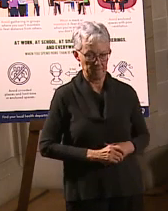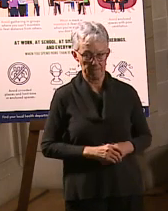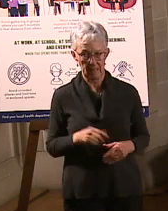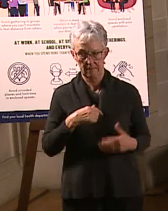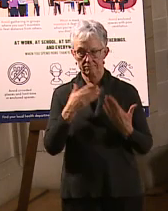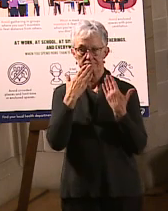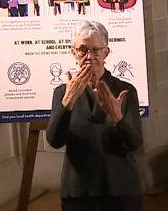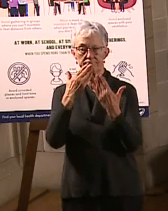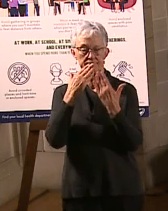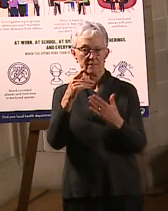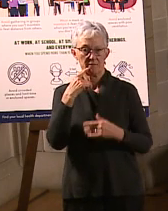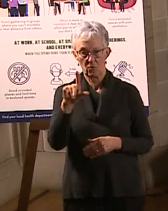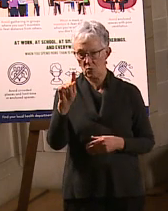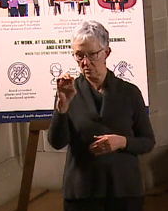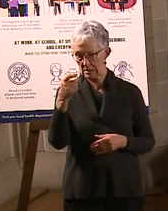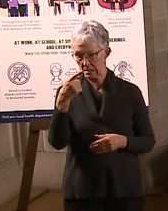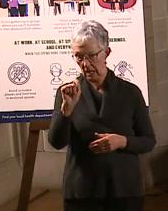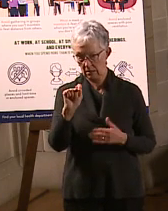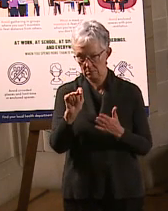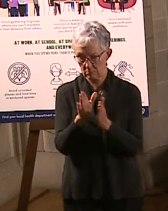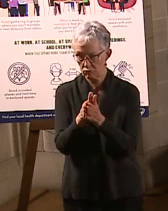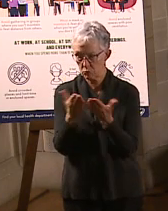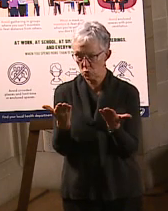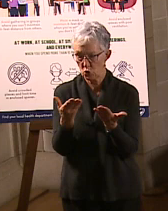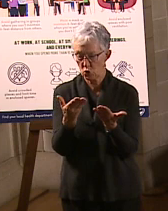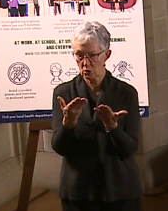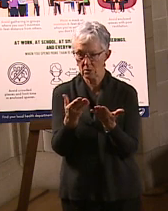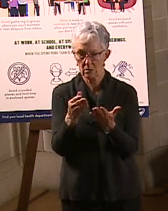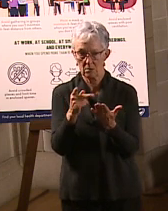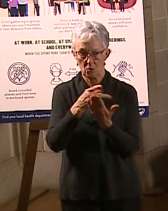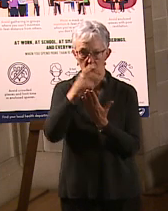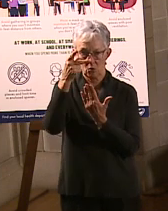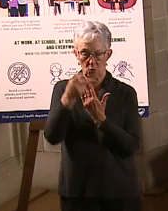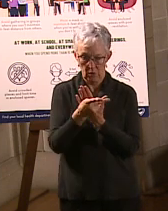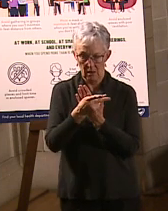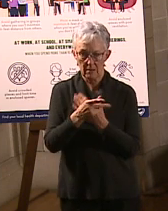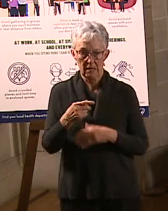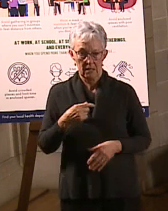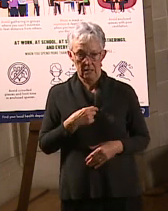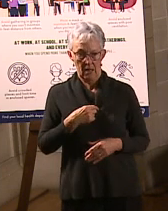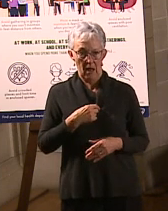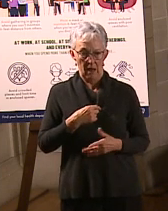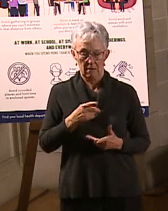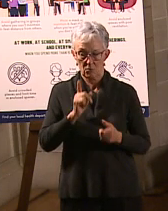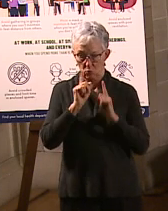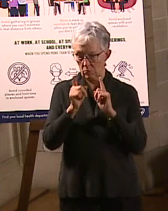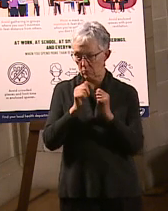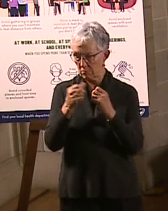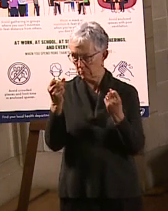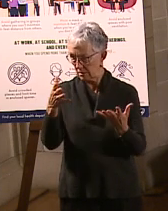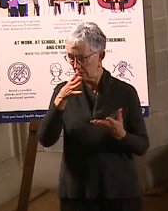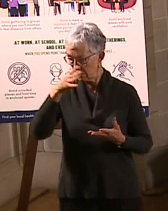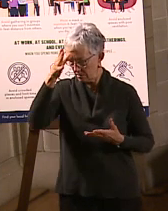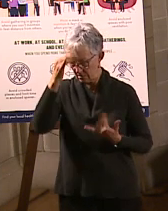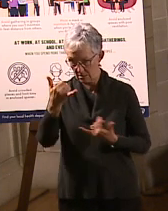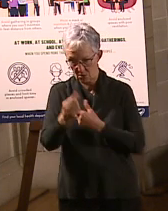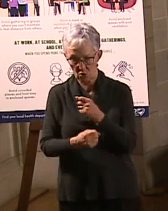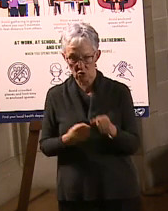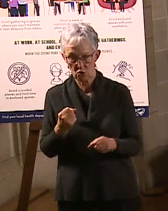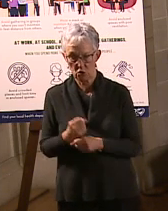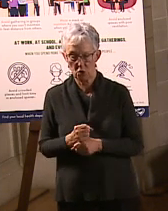I've been in touch with a lot of families this year who have withdrawn their children from school because of coronavirus, and